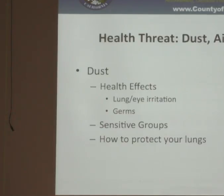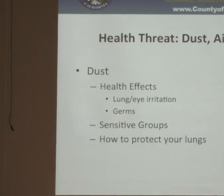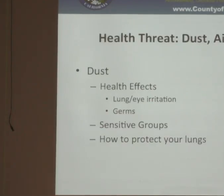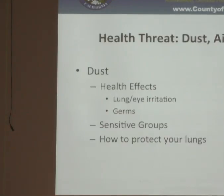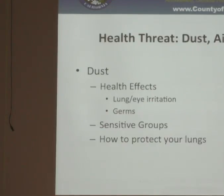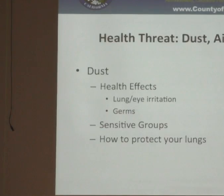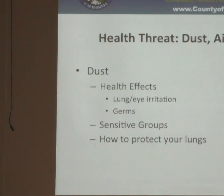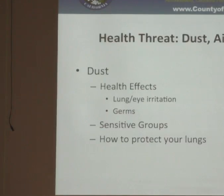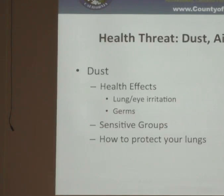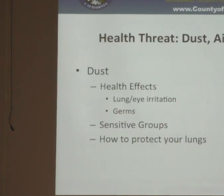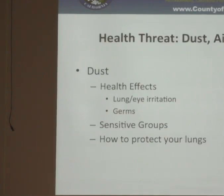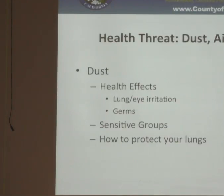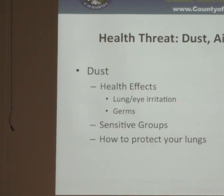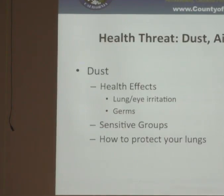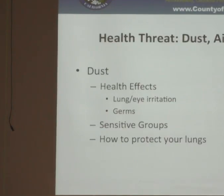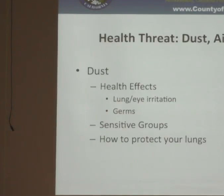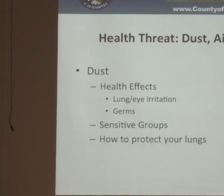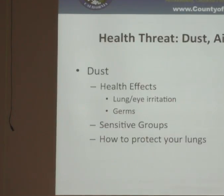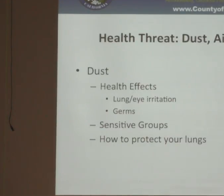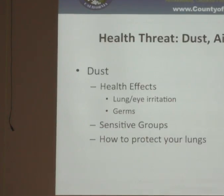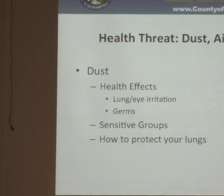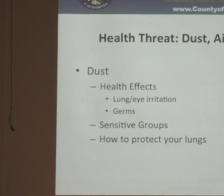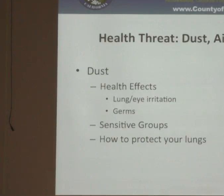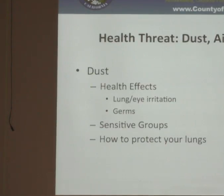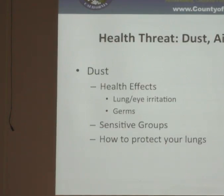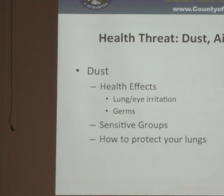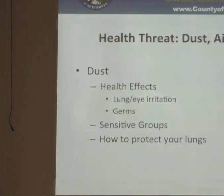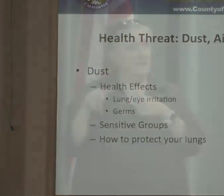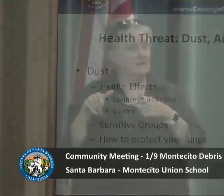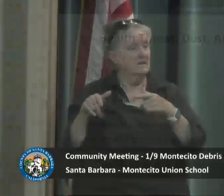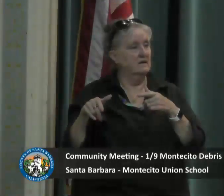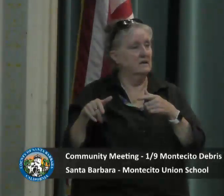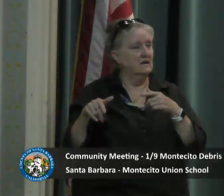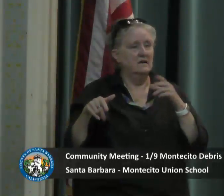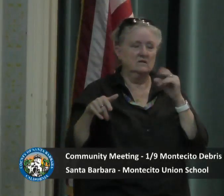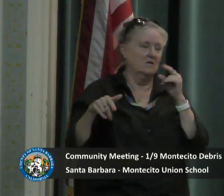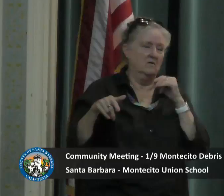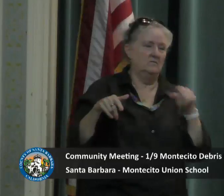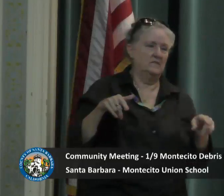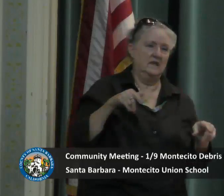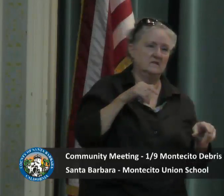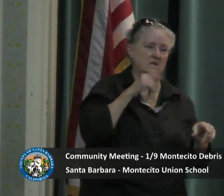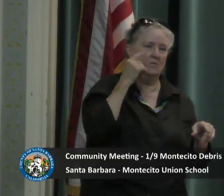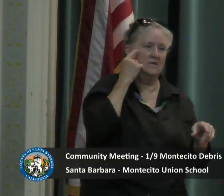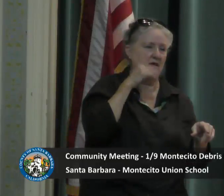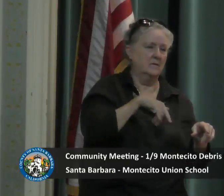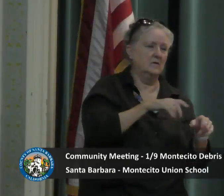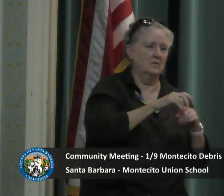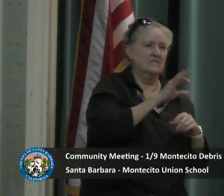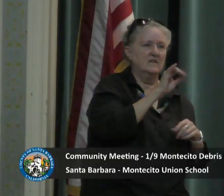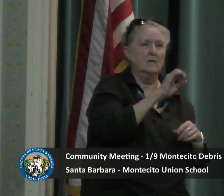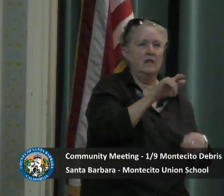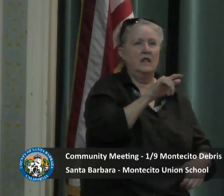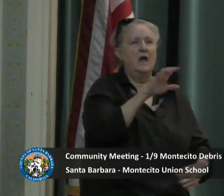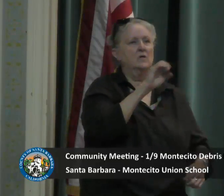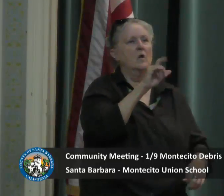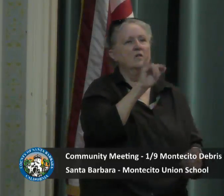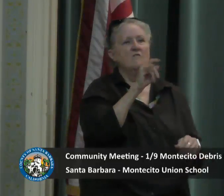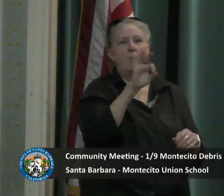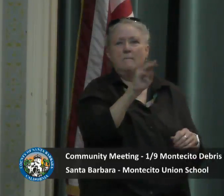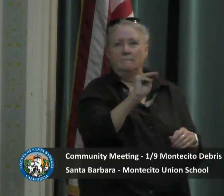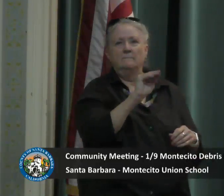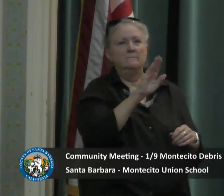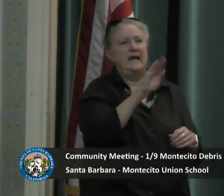I going to get sick from breathing in this air? That is not a mode of transmission that we think about with these fecal coliform bacteria,